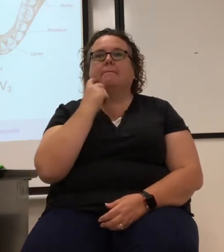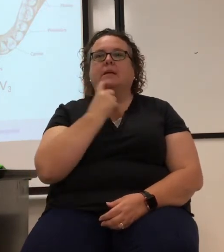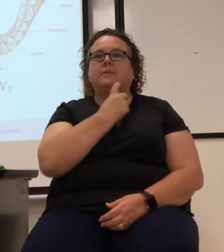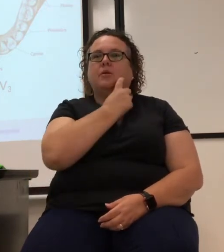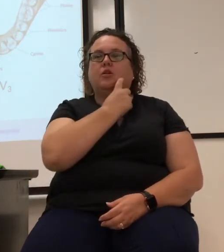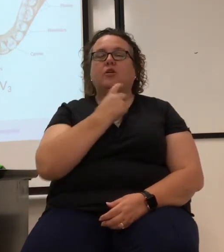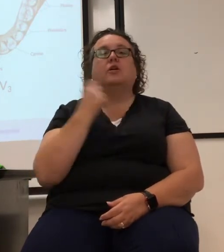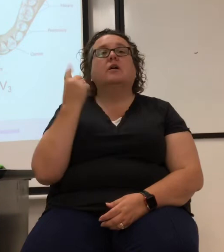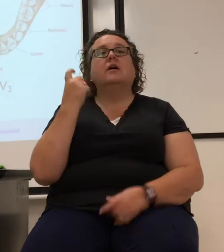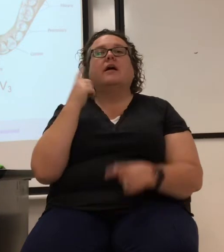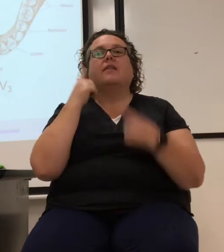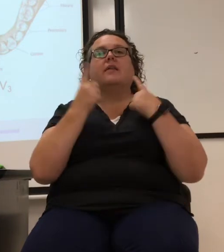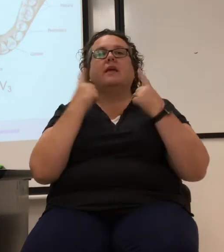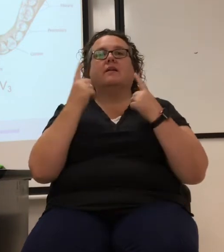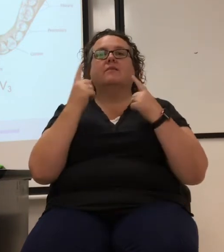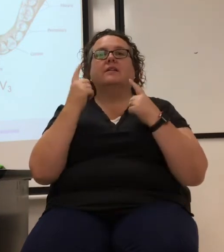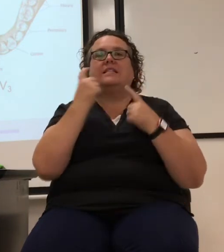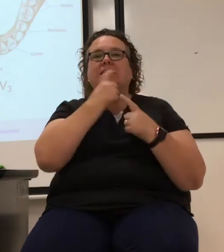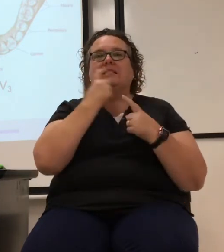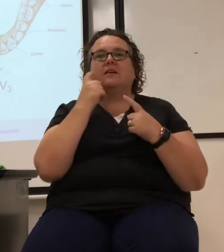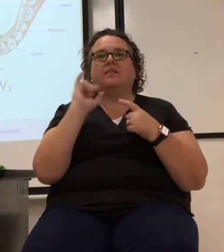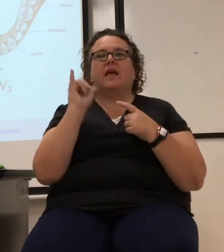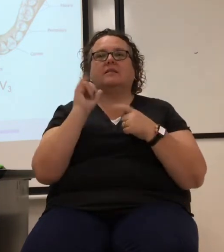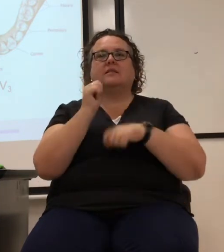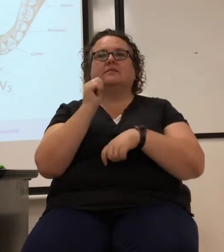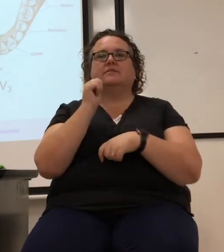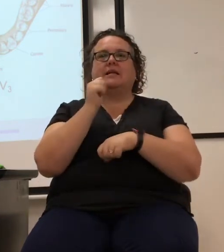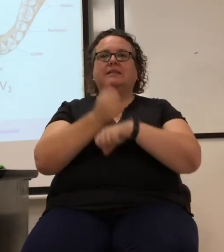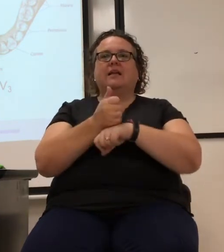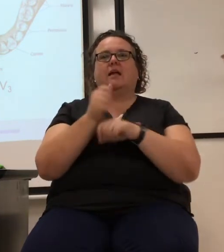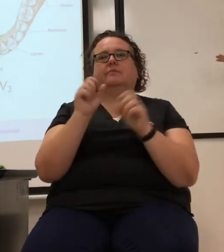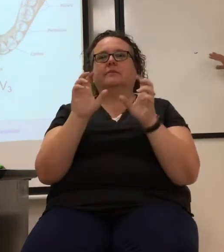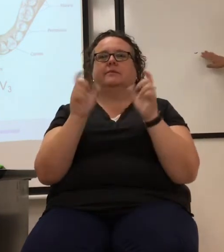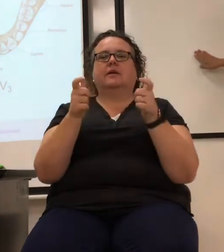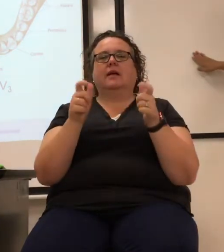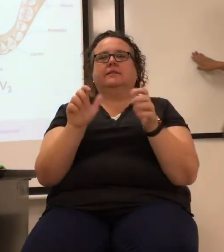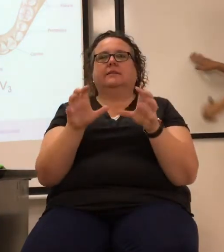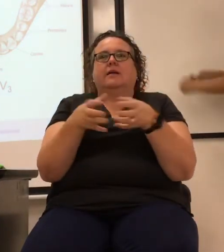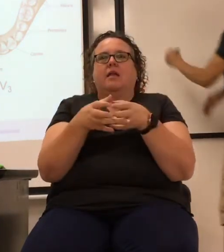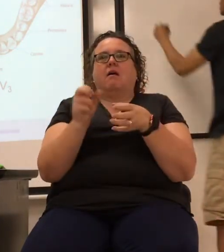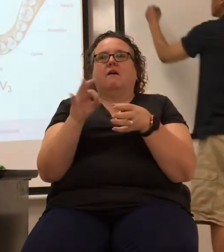Think of teeth as a set of 8, okay, and they're labeled